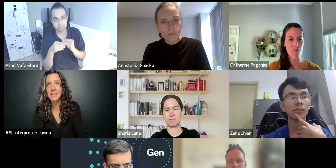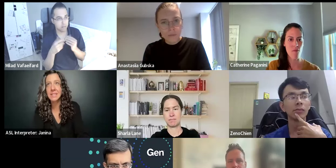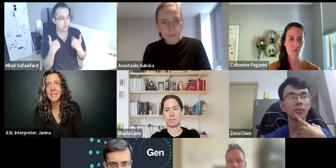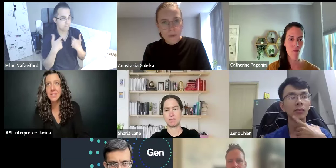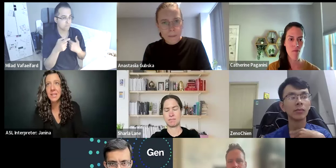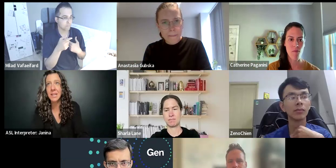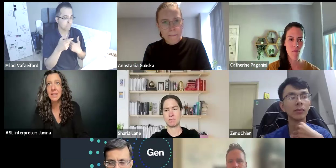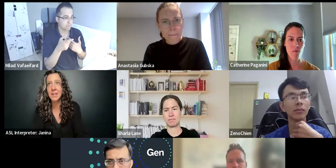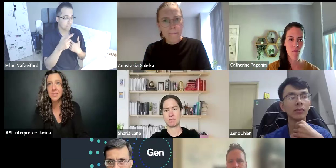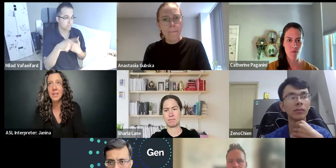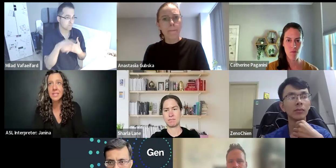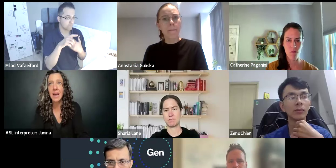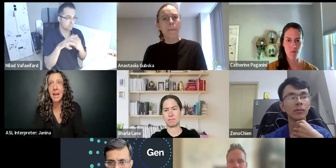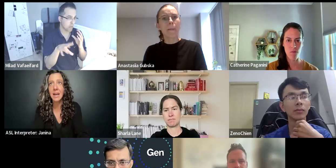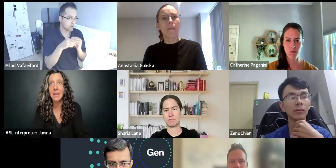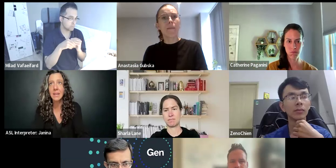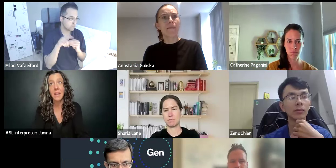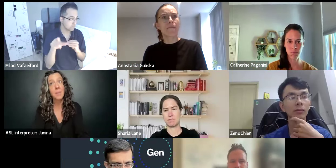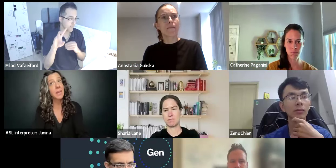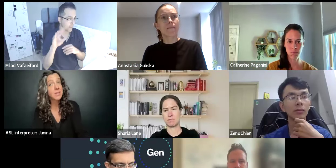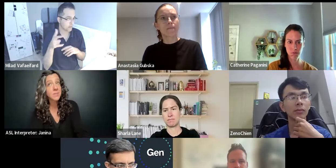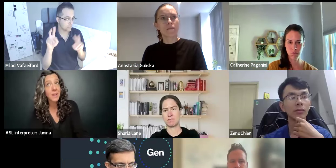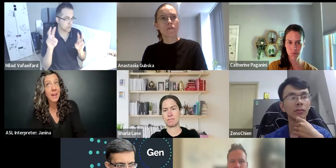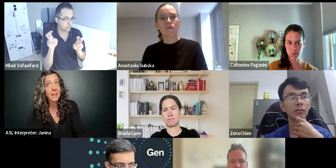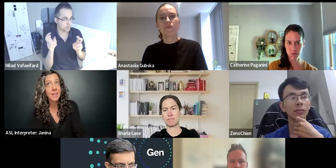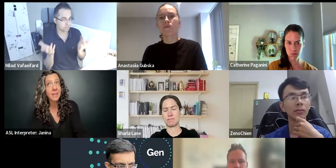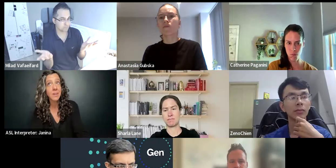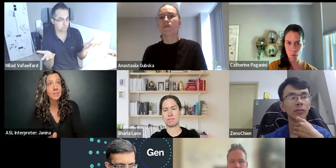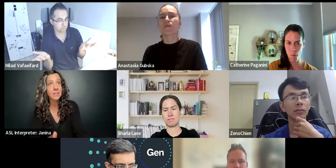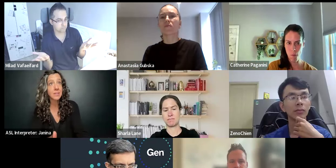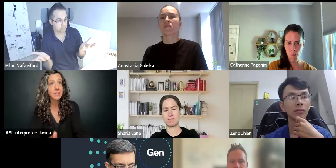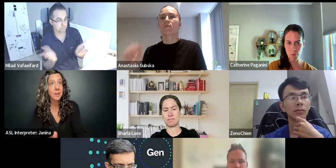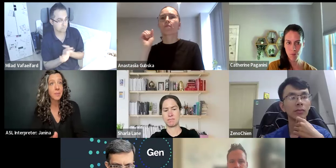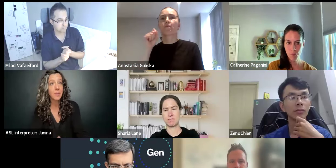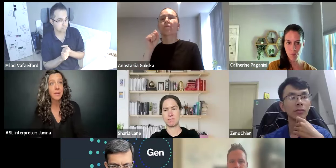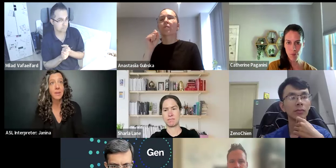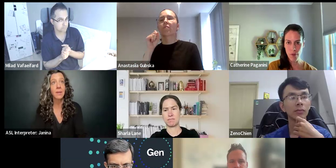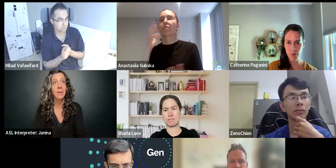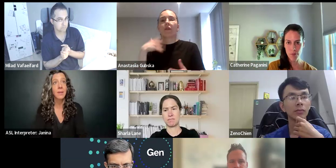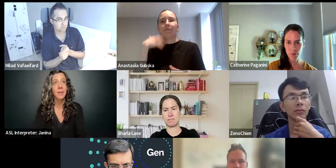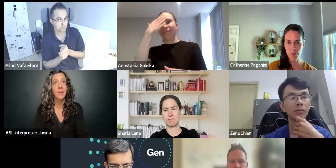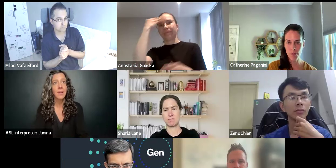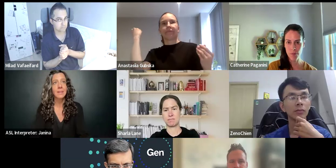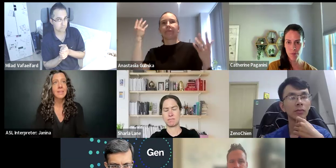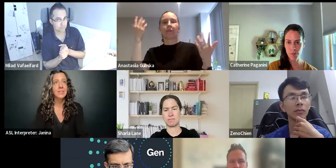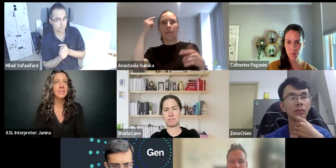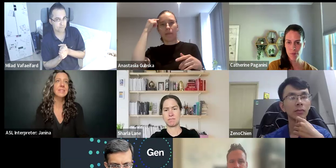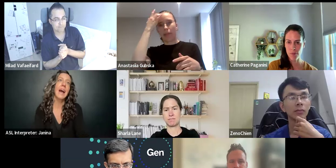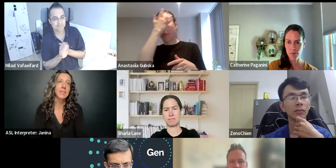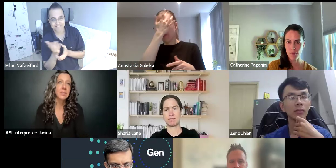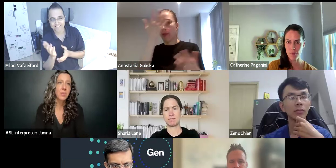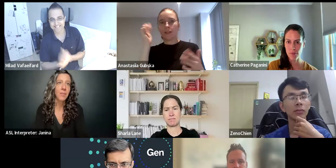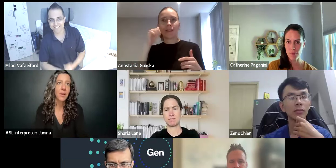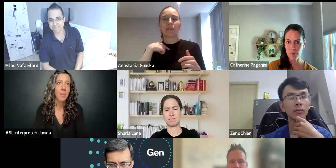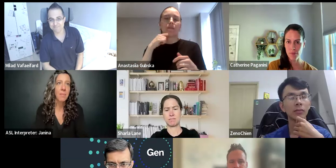Anastasia, anything else you'd like to add? Anybody else want to add anything to Anastasia's topic? Anastasia says,